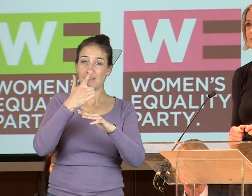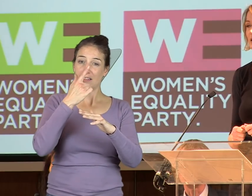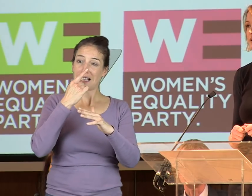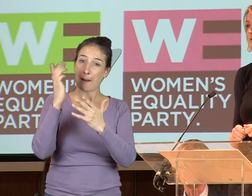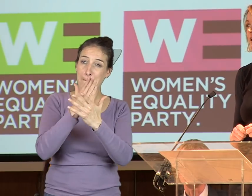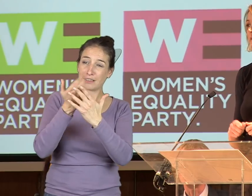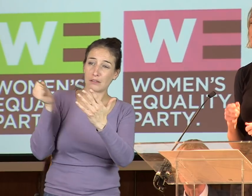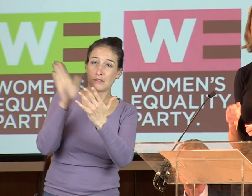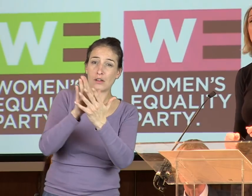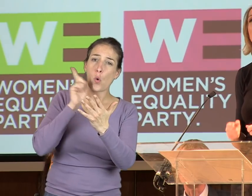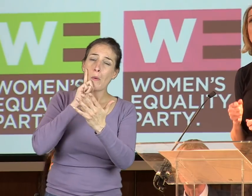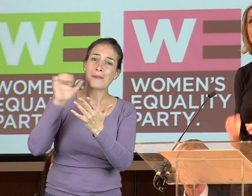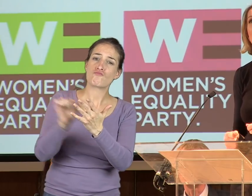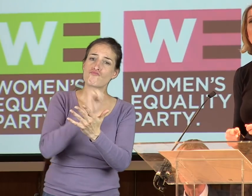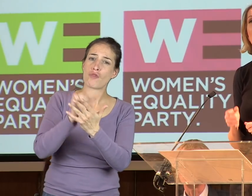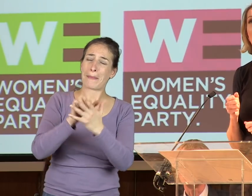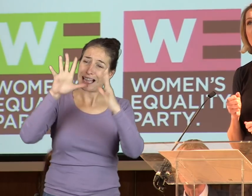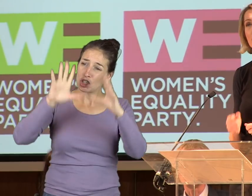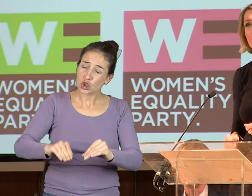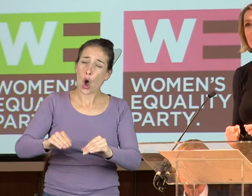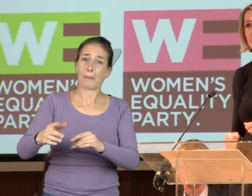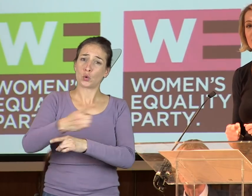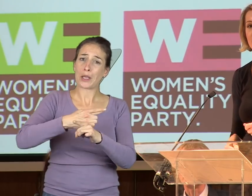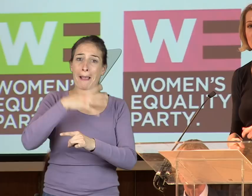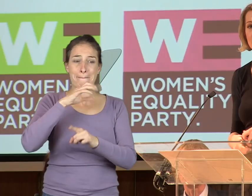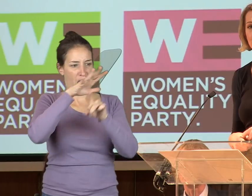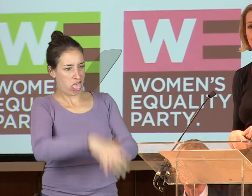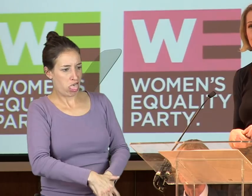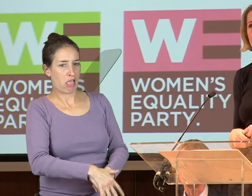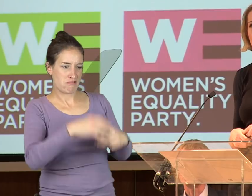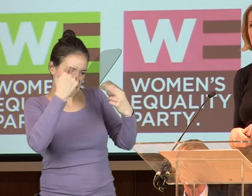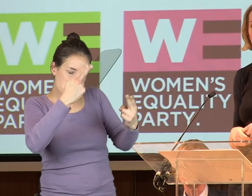be trivialised. They must be challenged and they must be defeated.